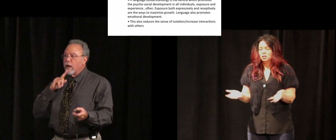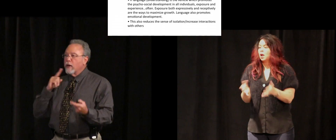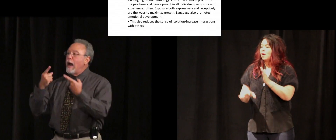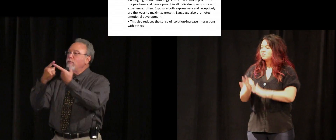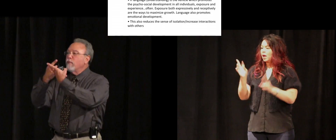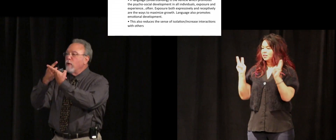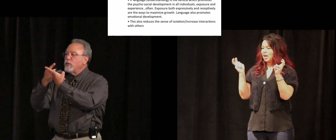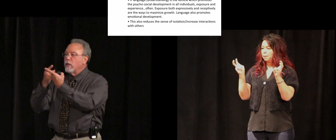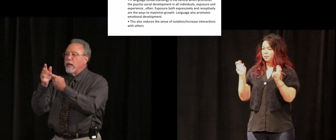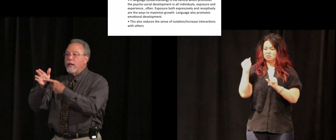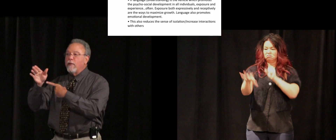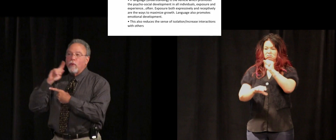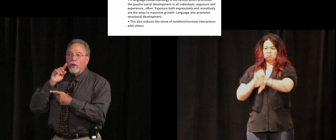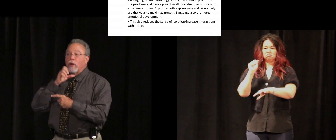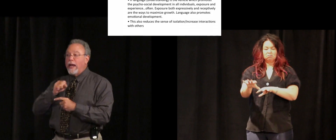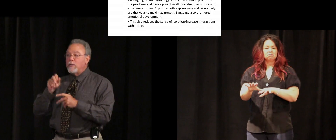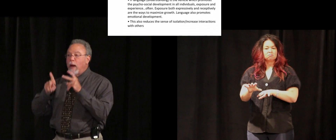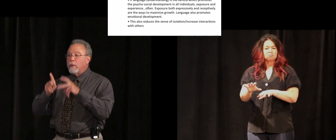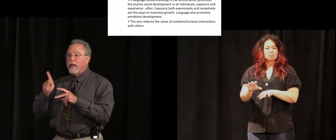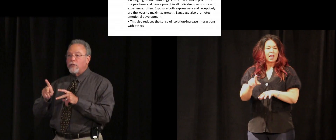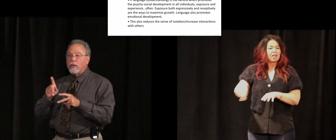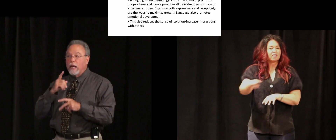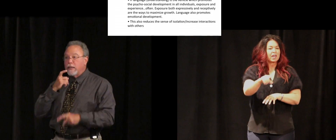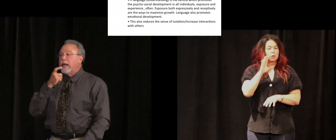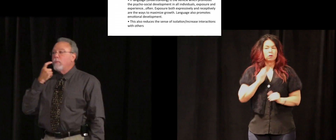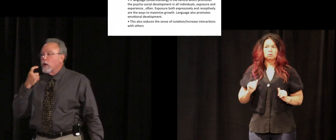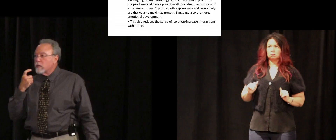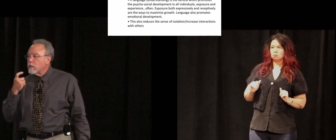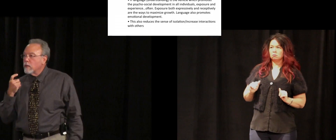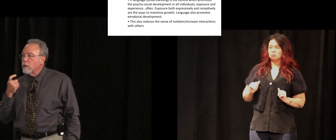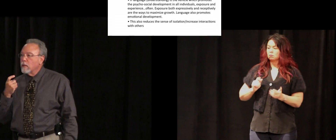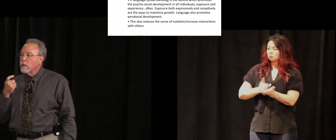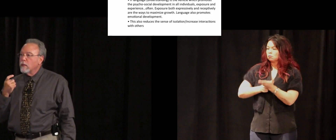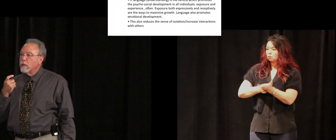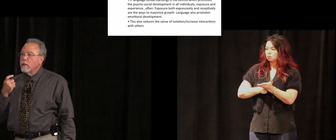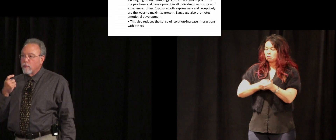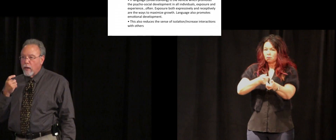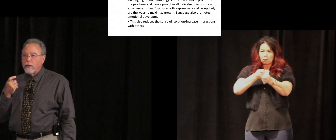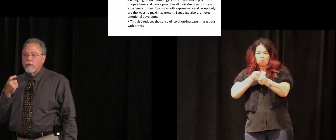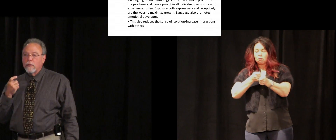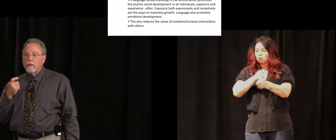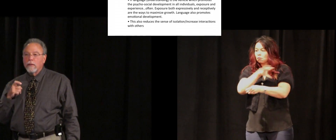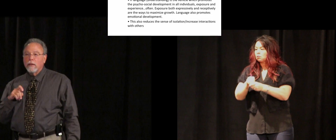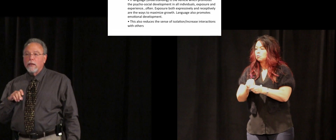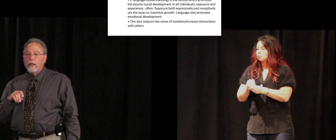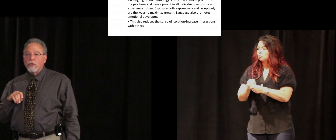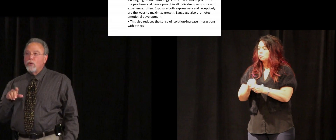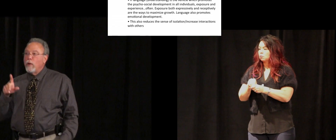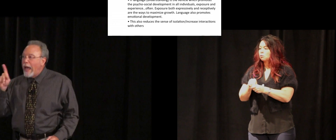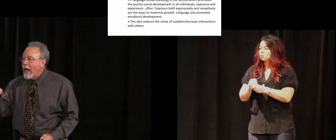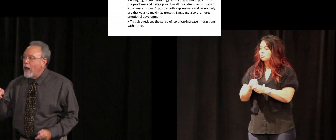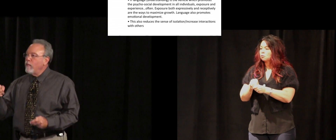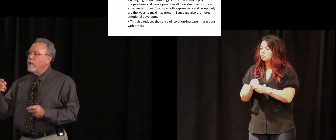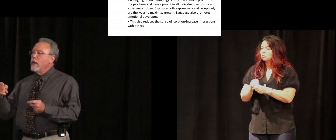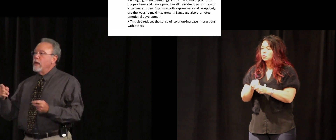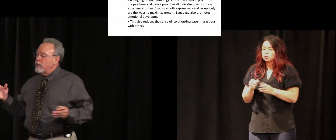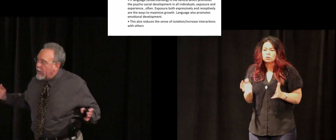Know that when somebody is acting out, there's a lot more going on that you can't see. When somebody is acting